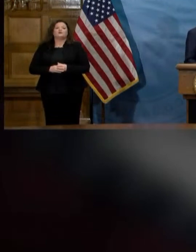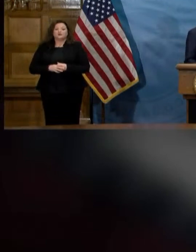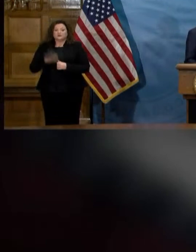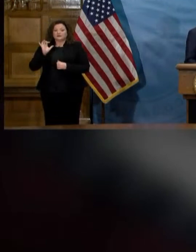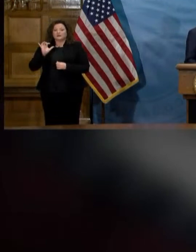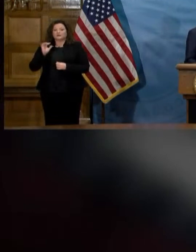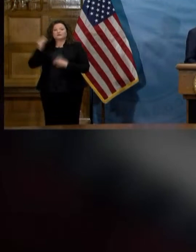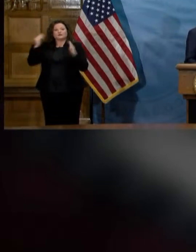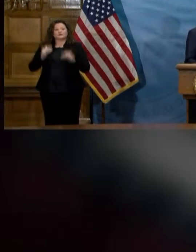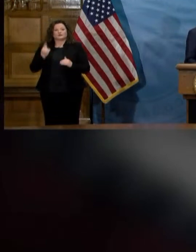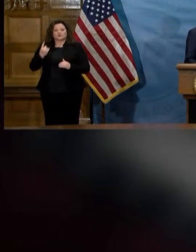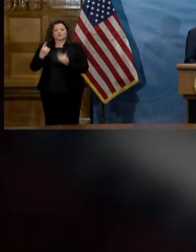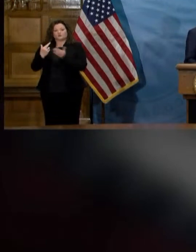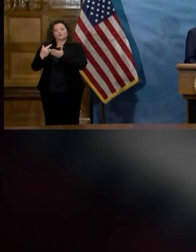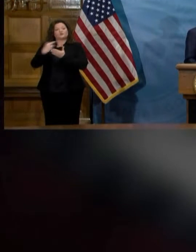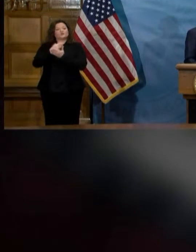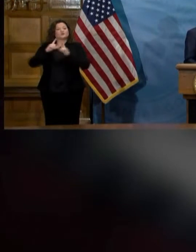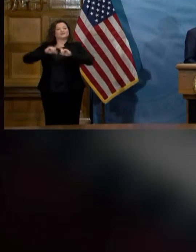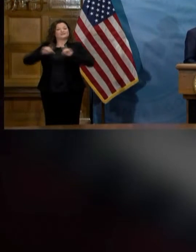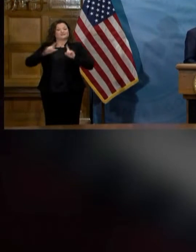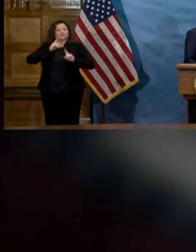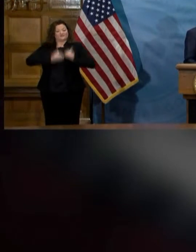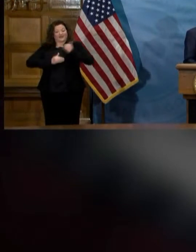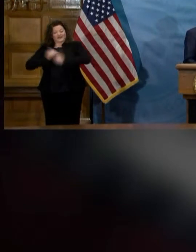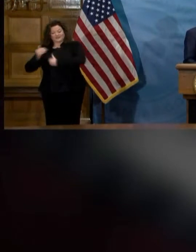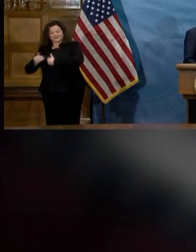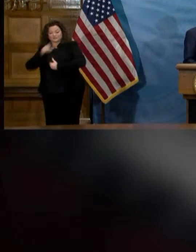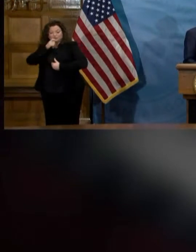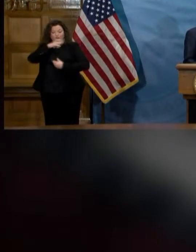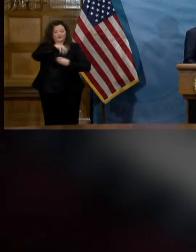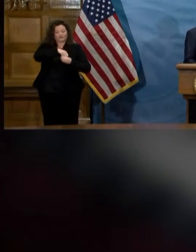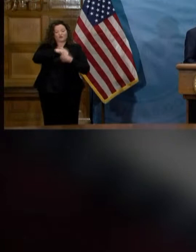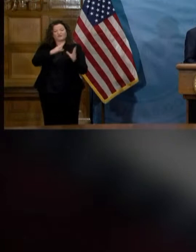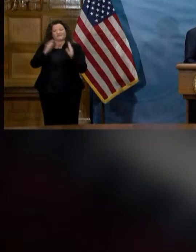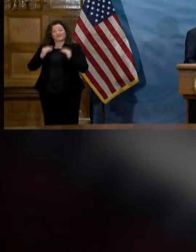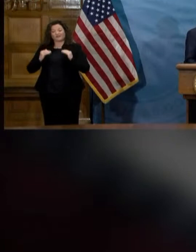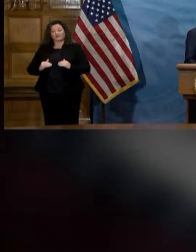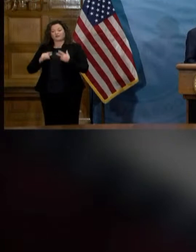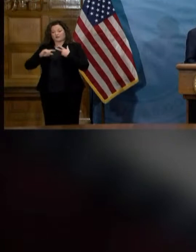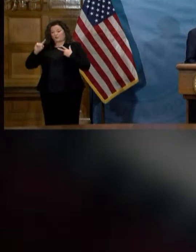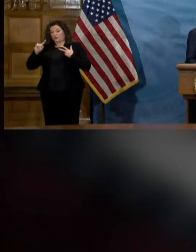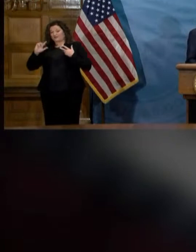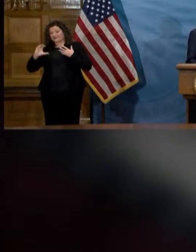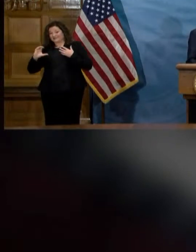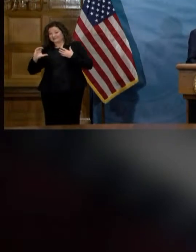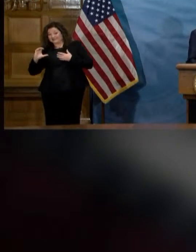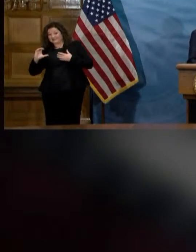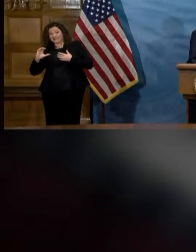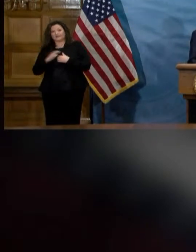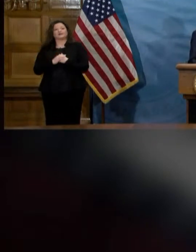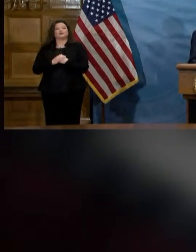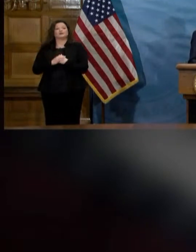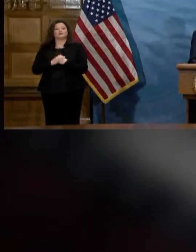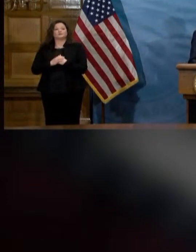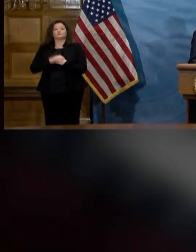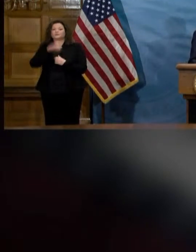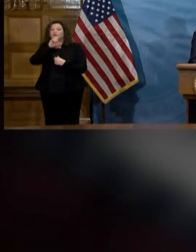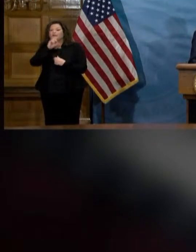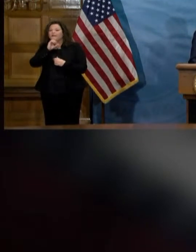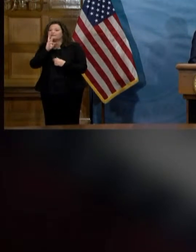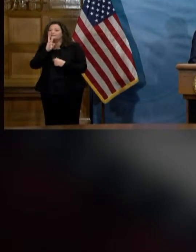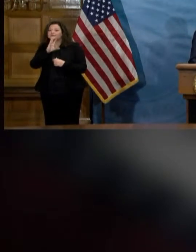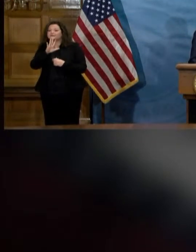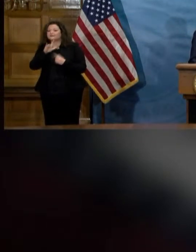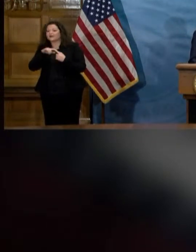the different phases and who's in it. This is 1C. And again, right now, this is people who are 65